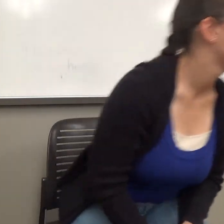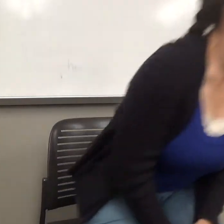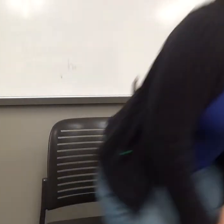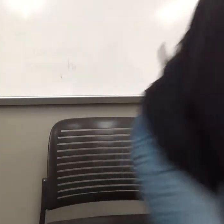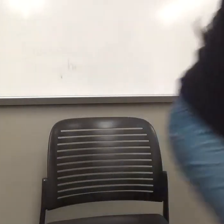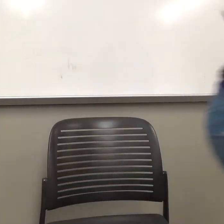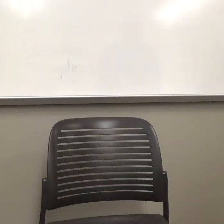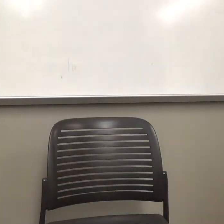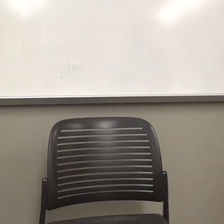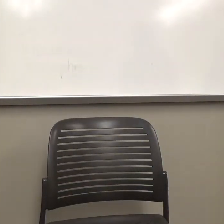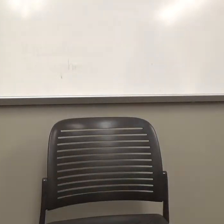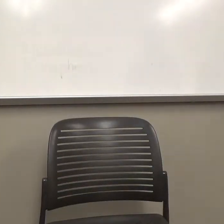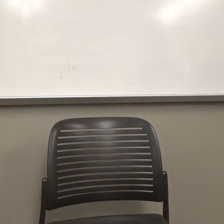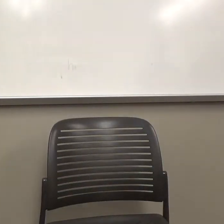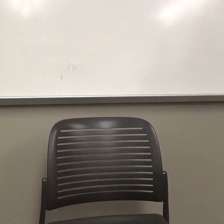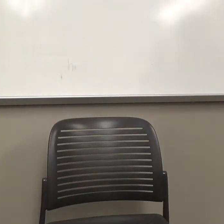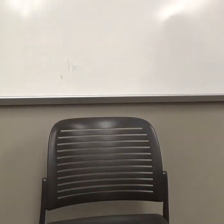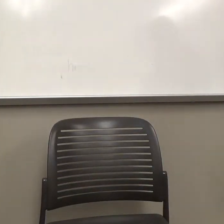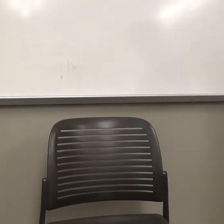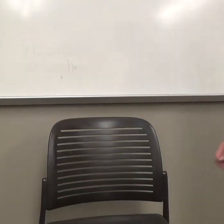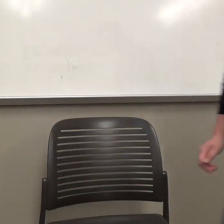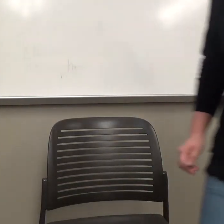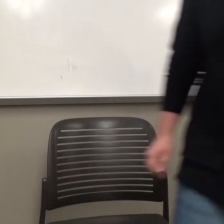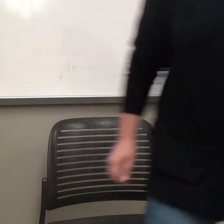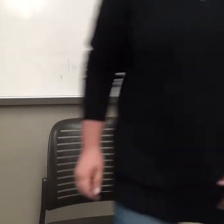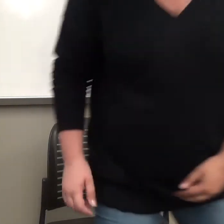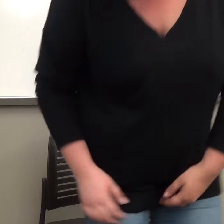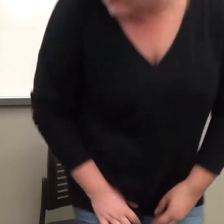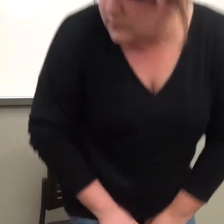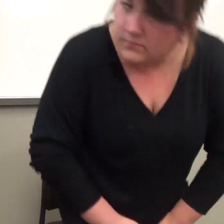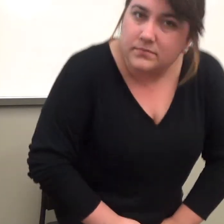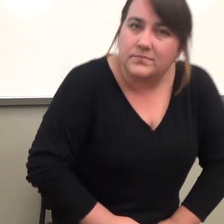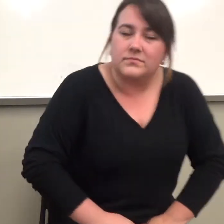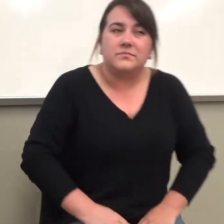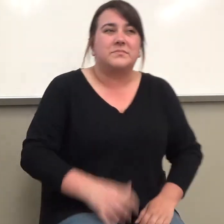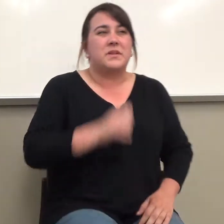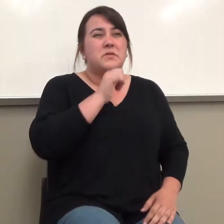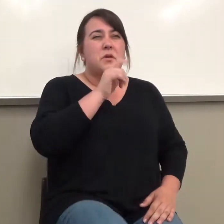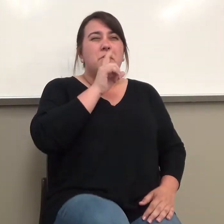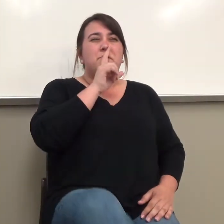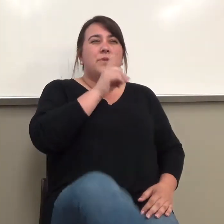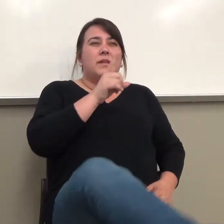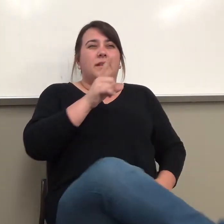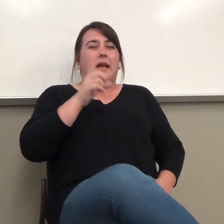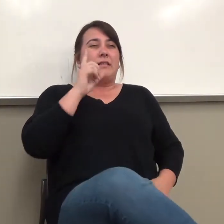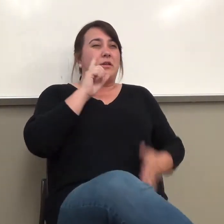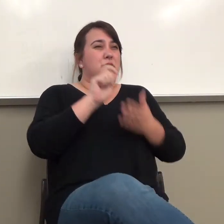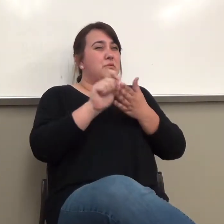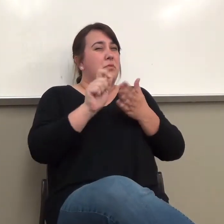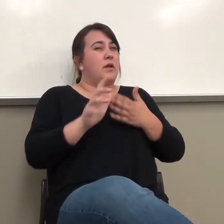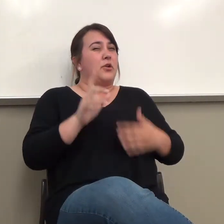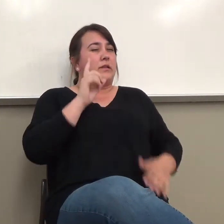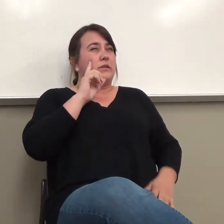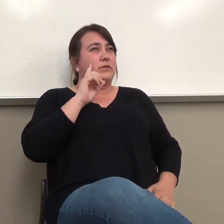except that she does, he or she, I don't know whether it's for some reason I think this is a she. But they did